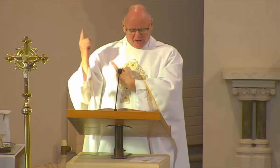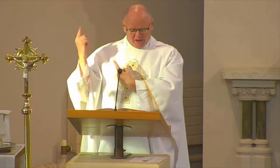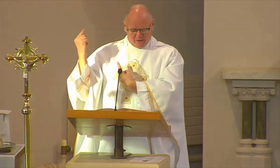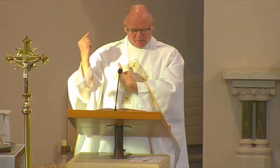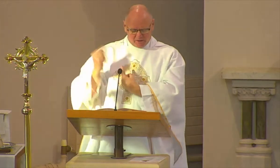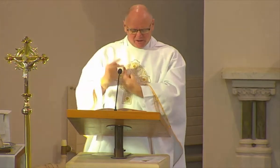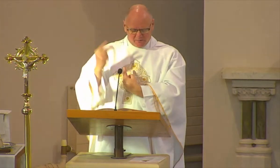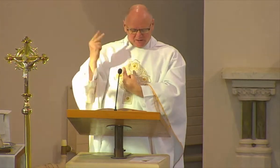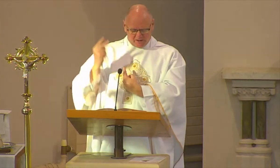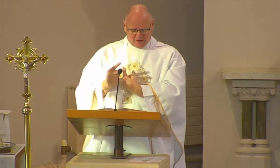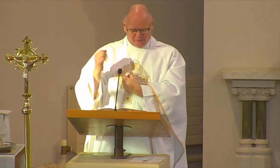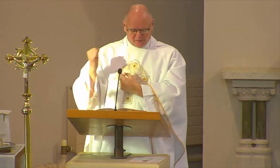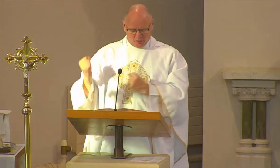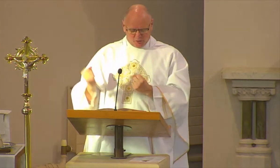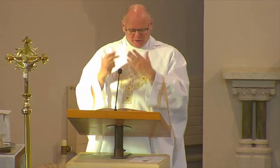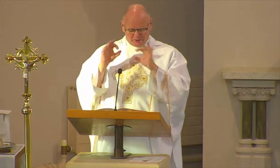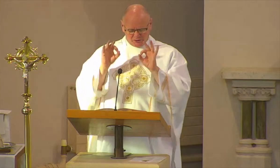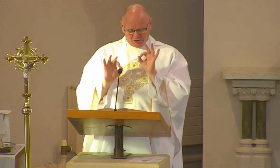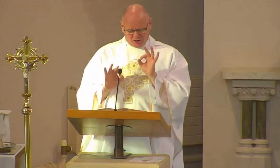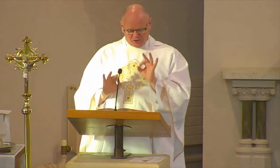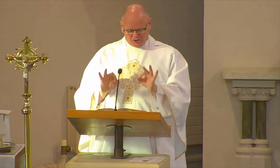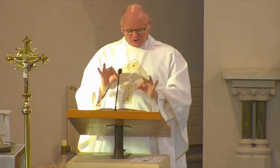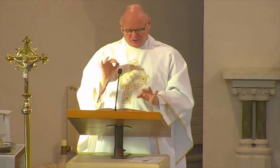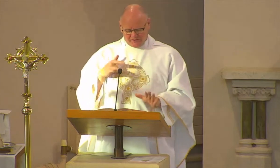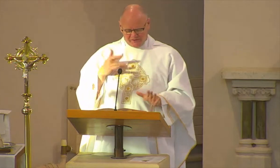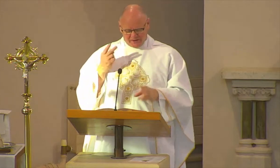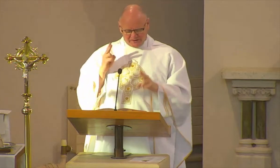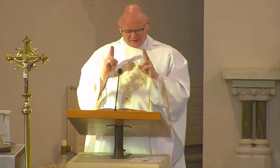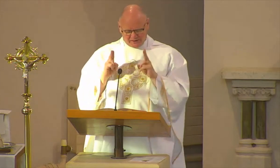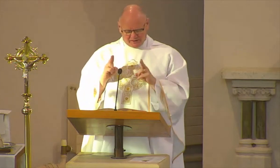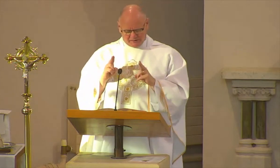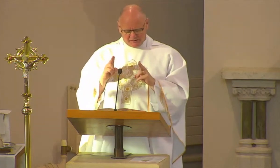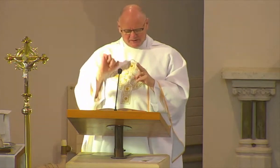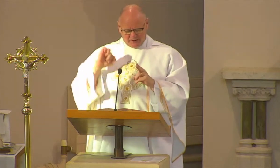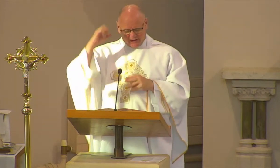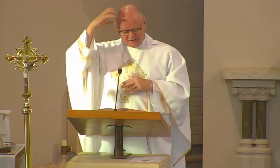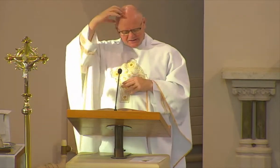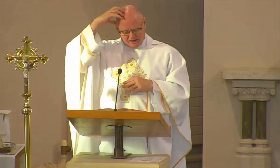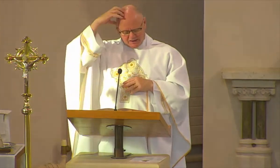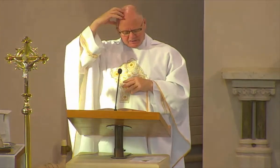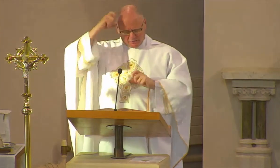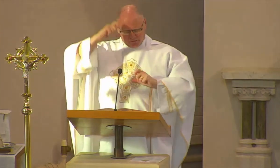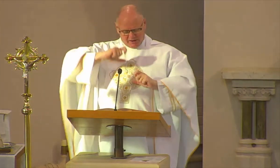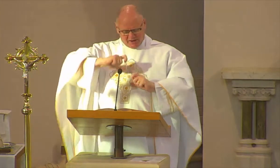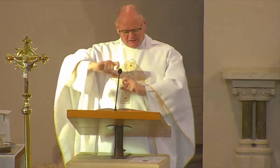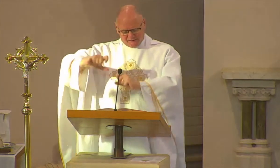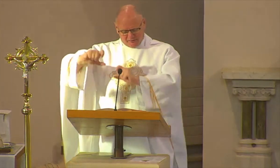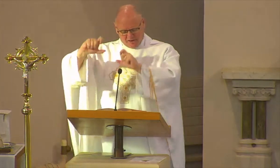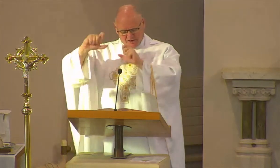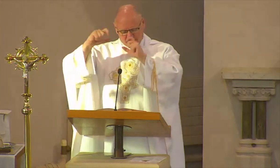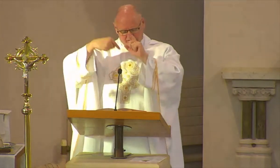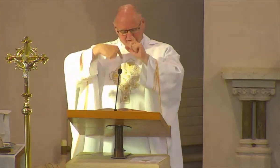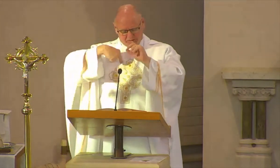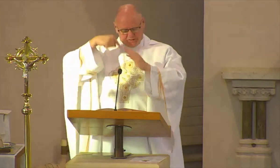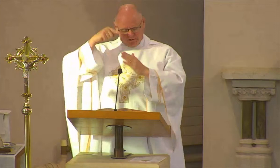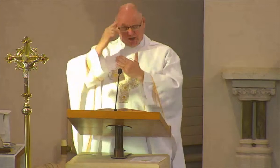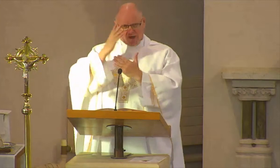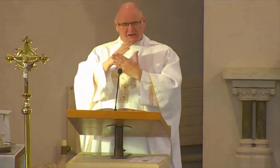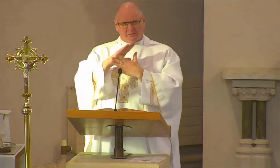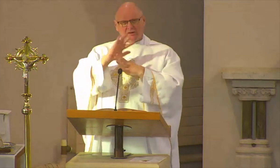will come again in glory to judge the living and the dead. His kingdom will have no end. I believe